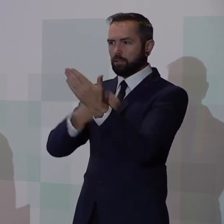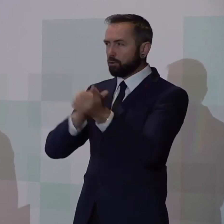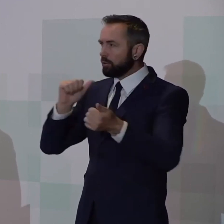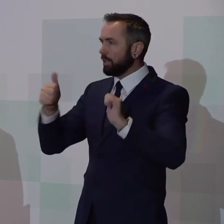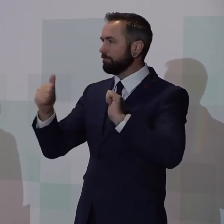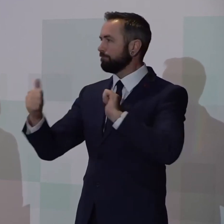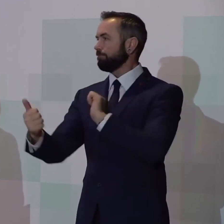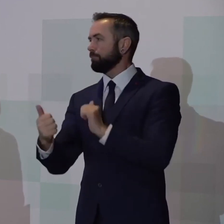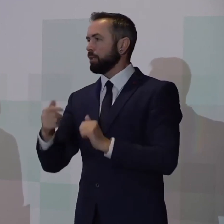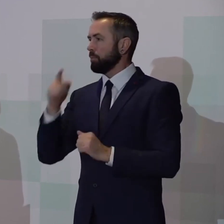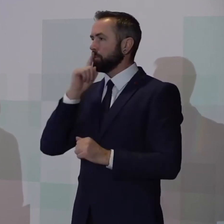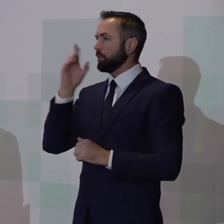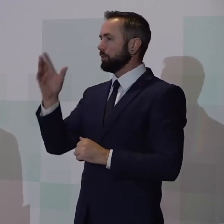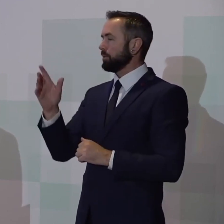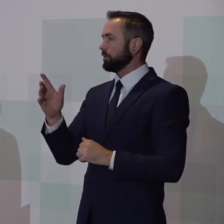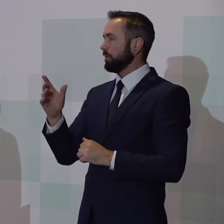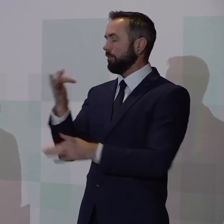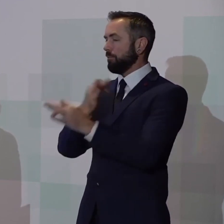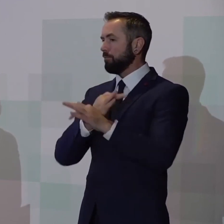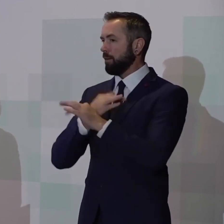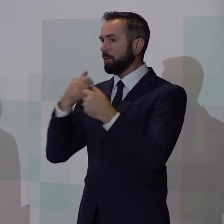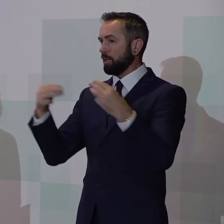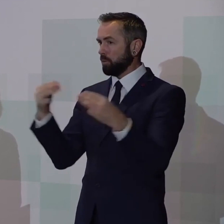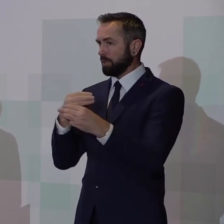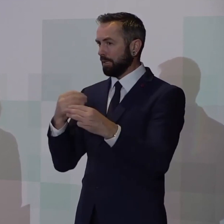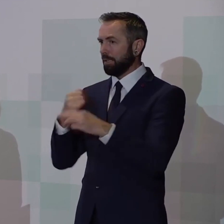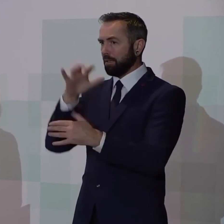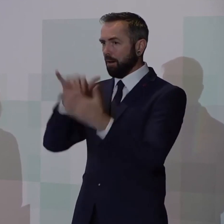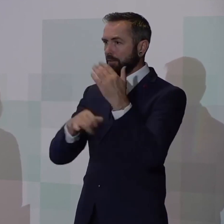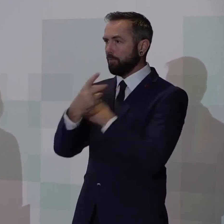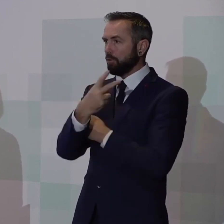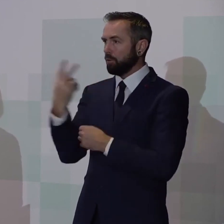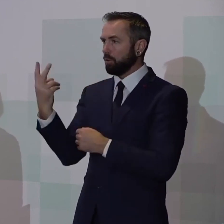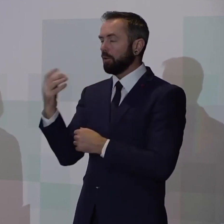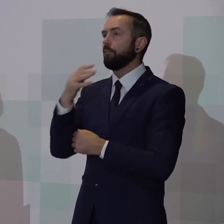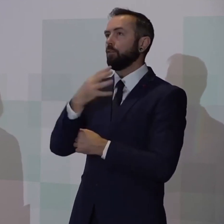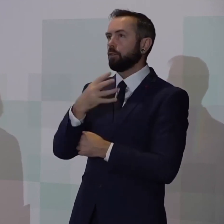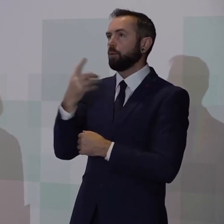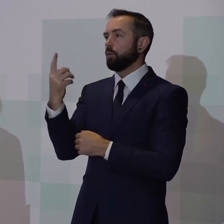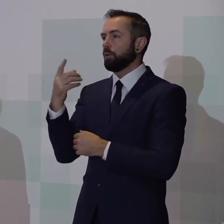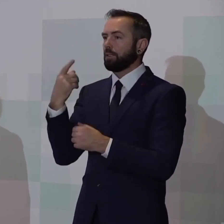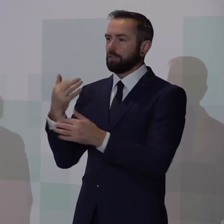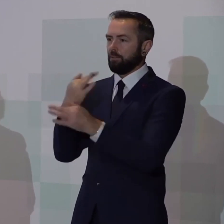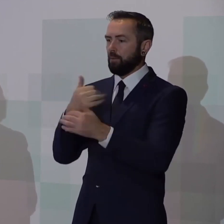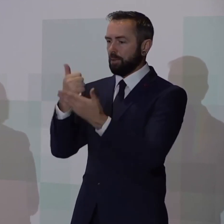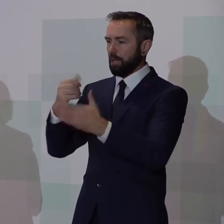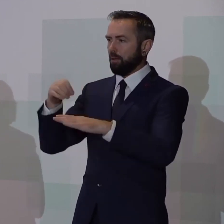change. But the family that is protected in Article 41 is the family based on marriage.